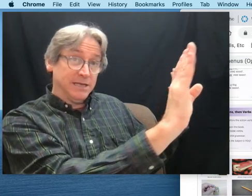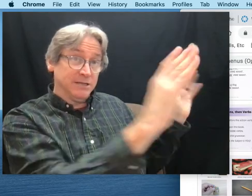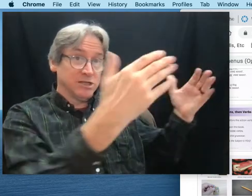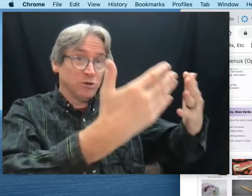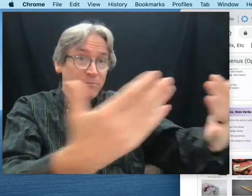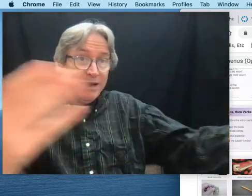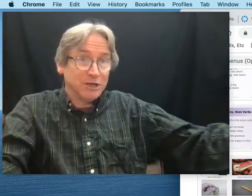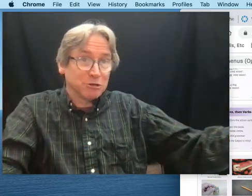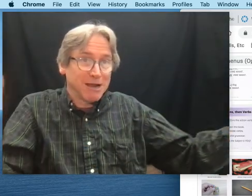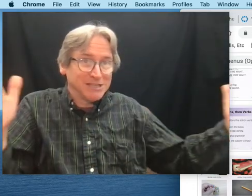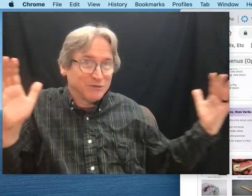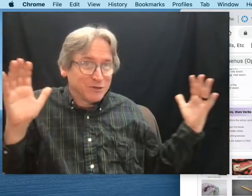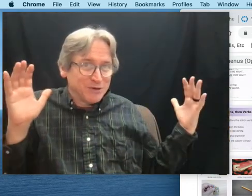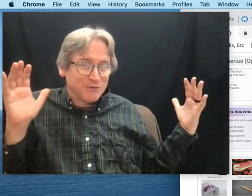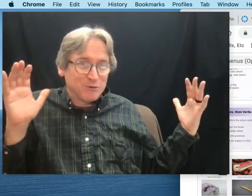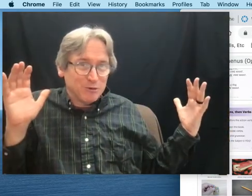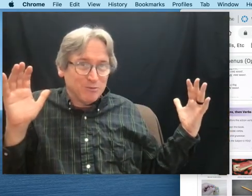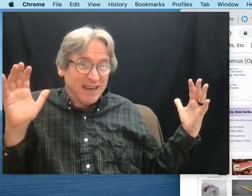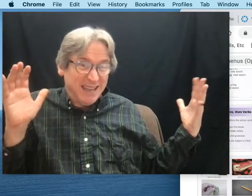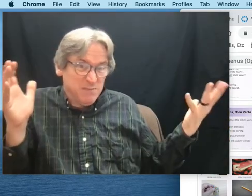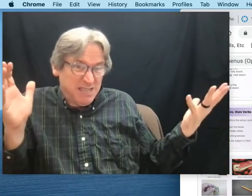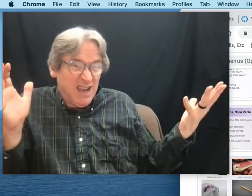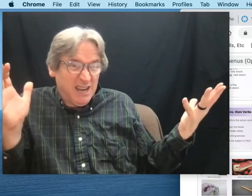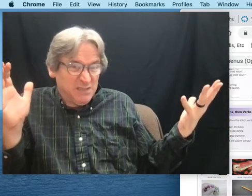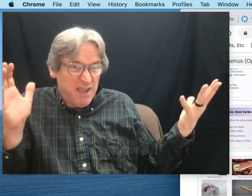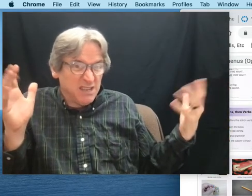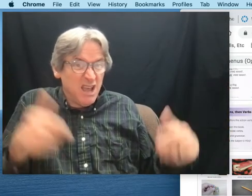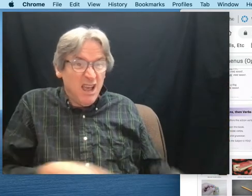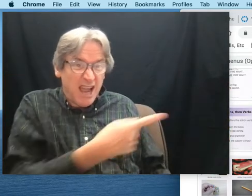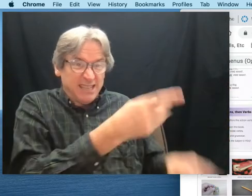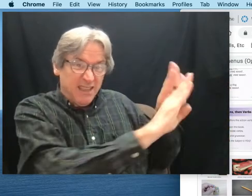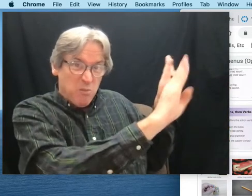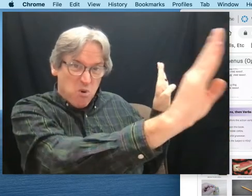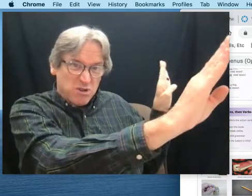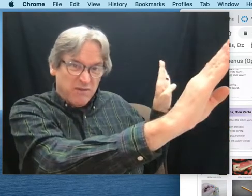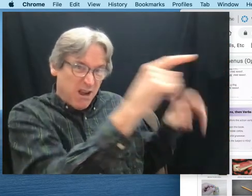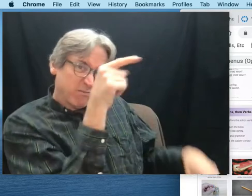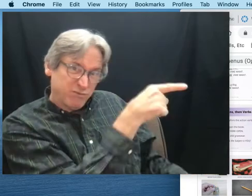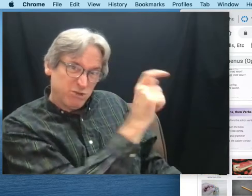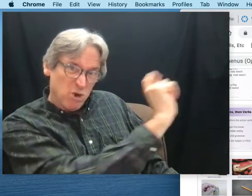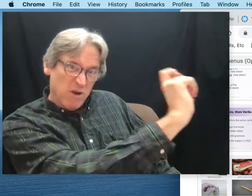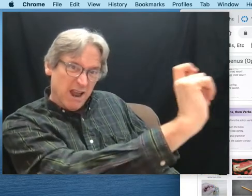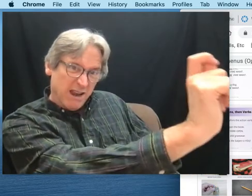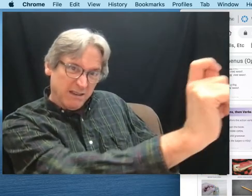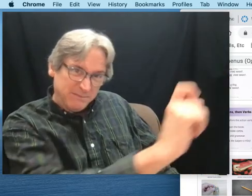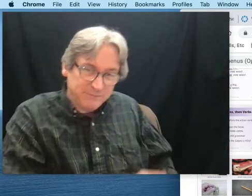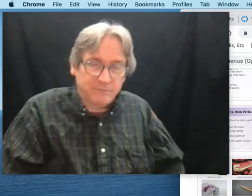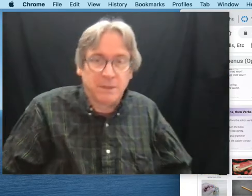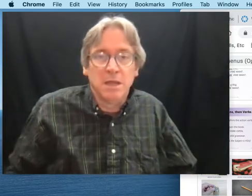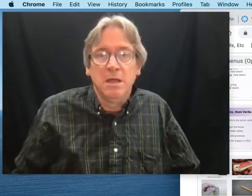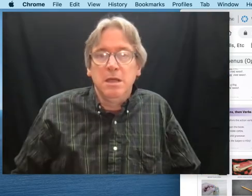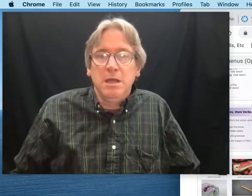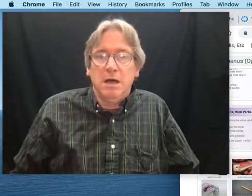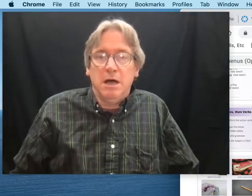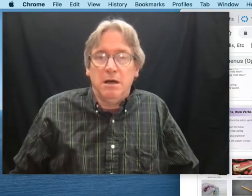space in the sort of miniaturized version of the room that is my signing space, I can say the board's over there, go right on it.